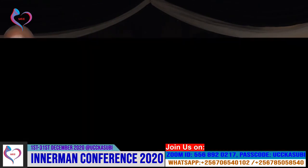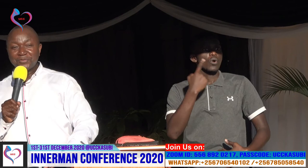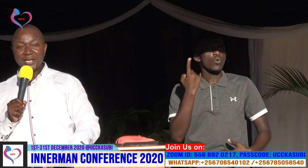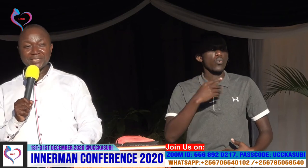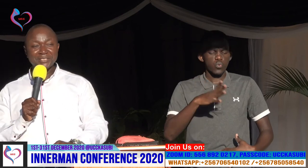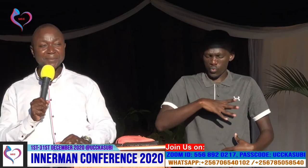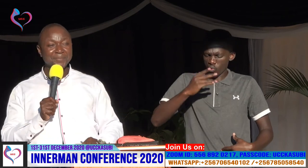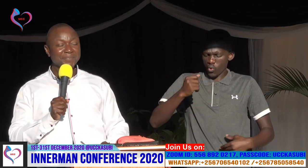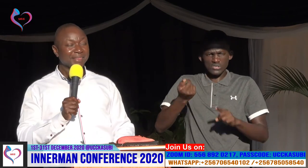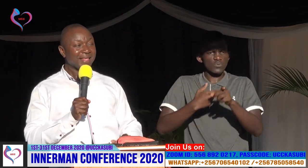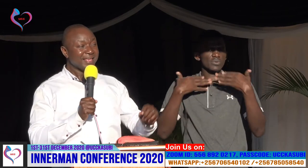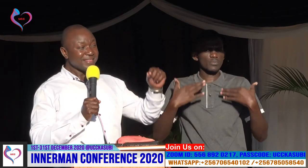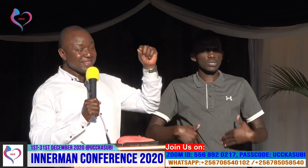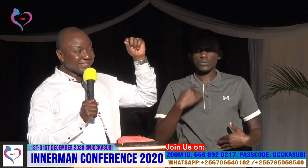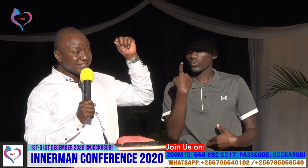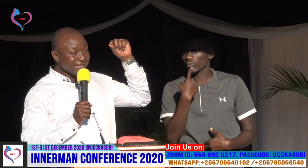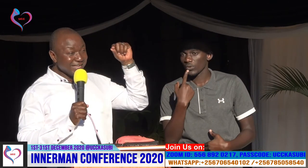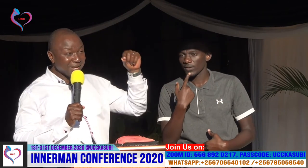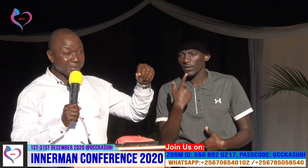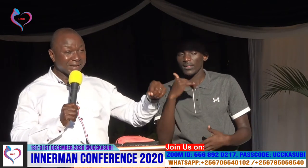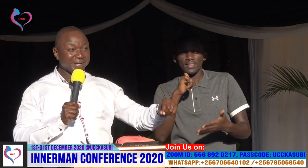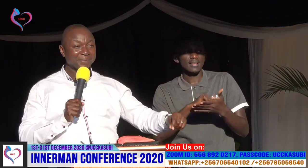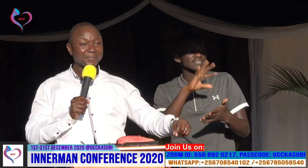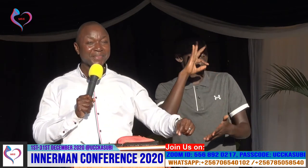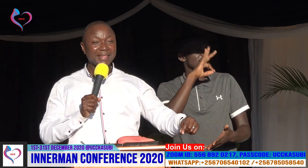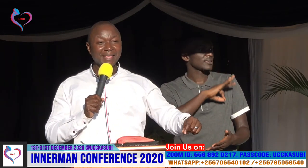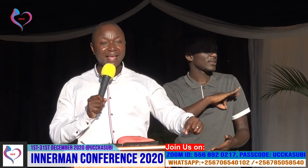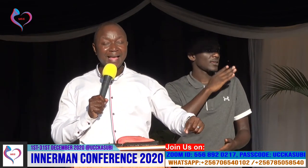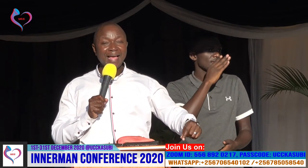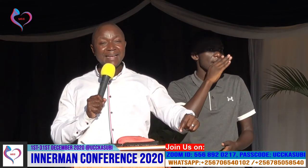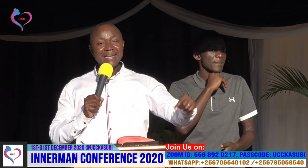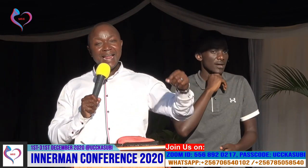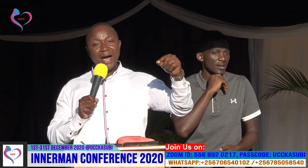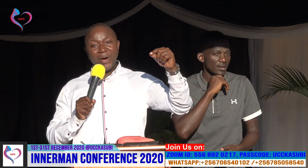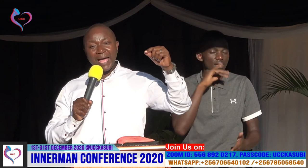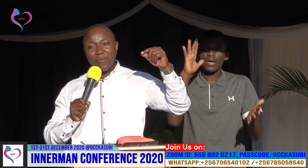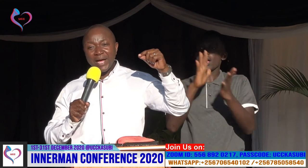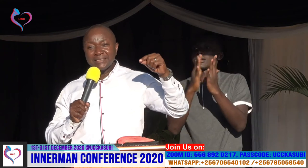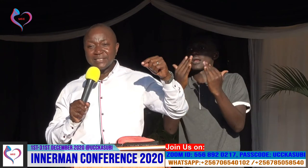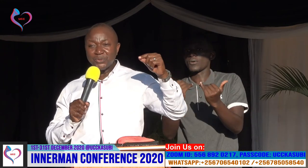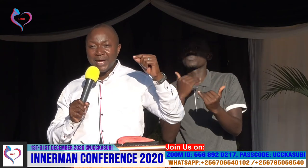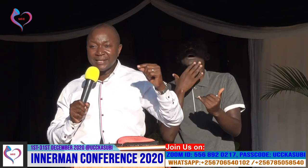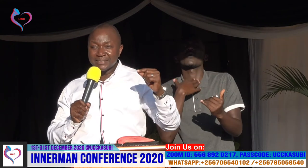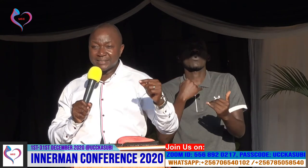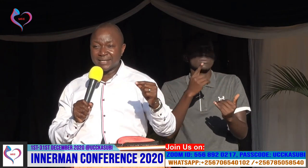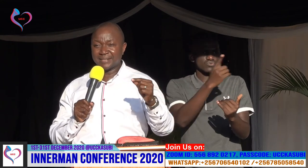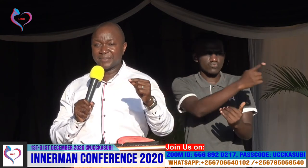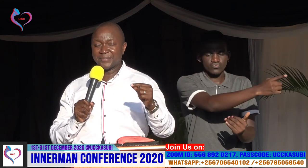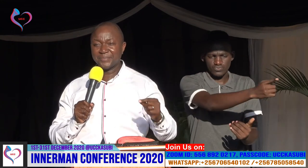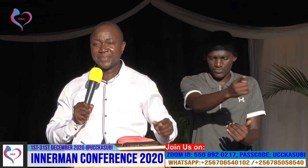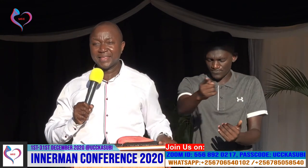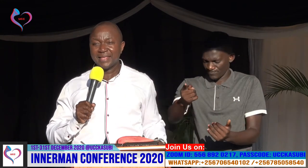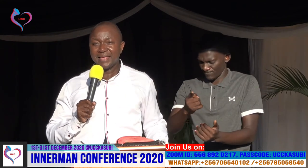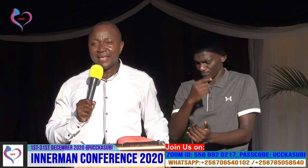out of the flesh? That's the inner man. And now I want us to